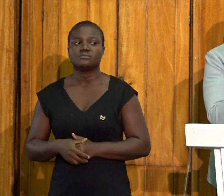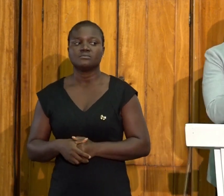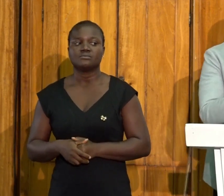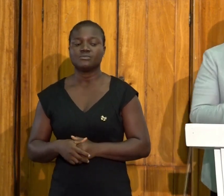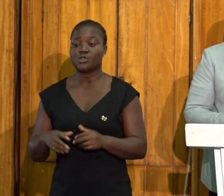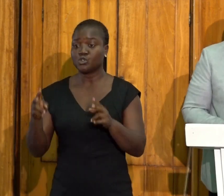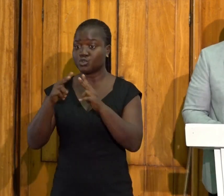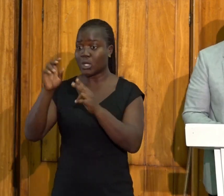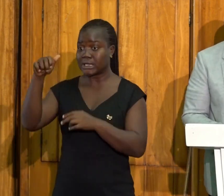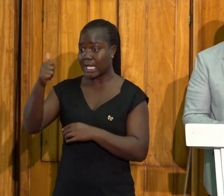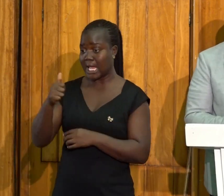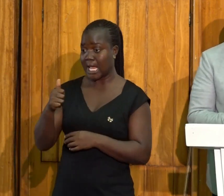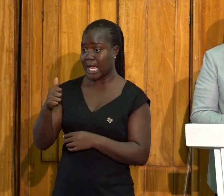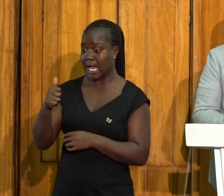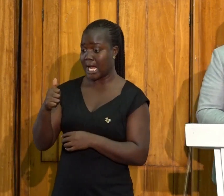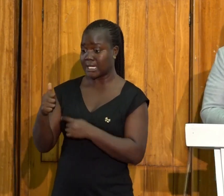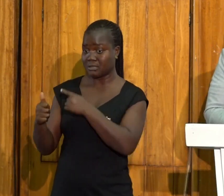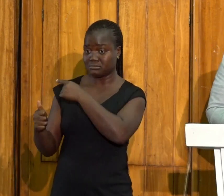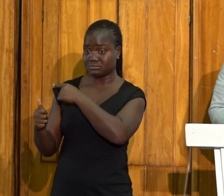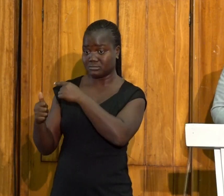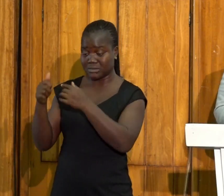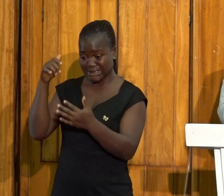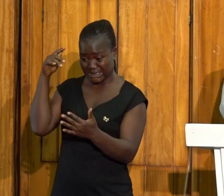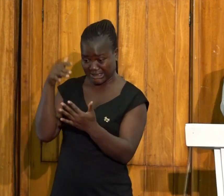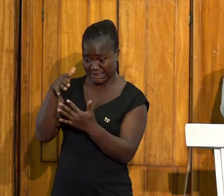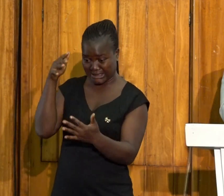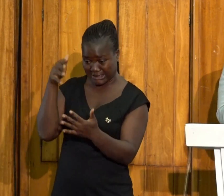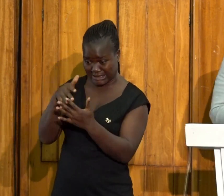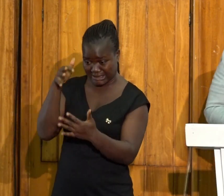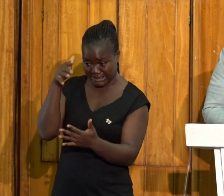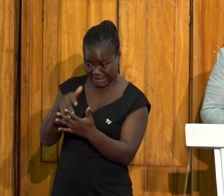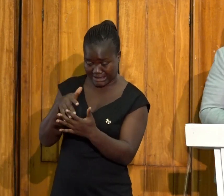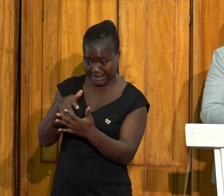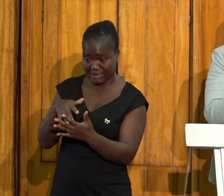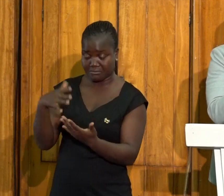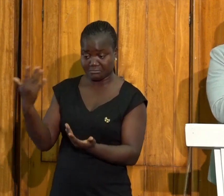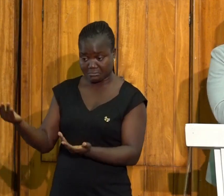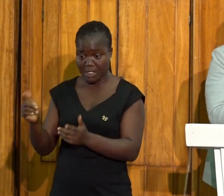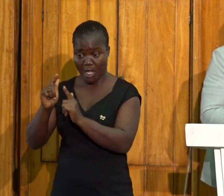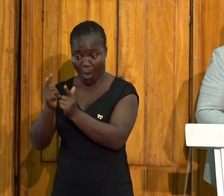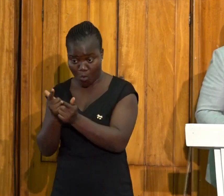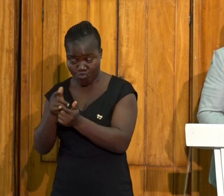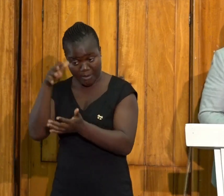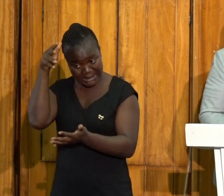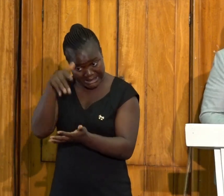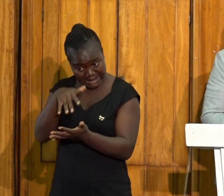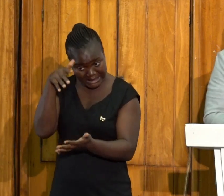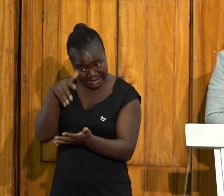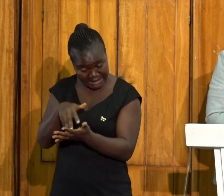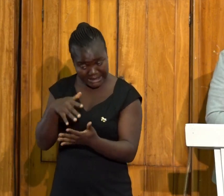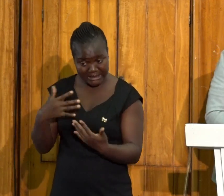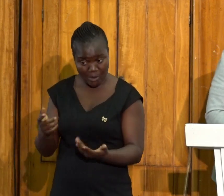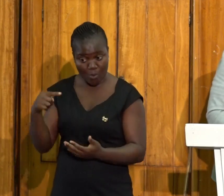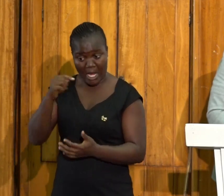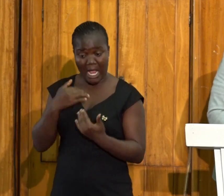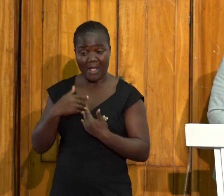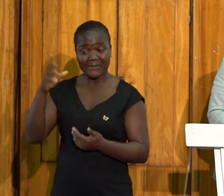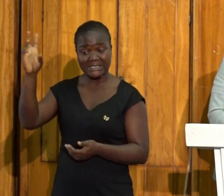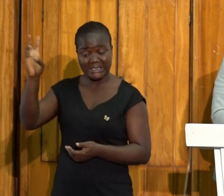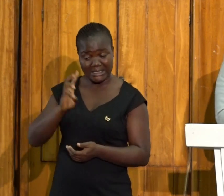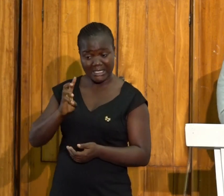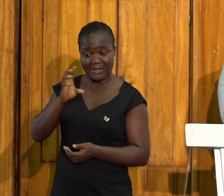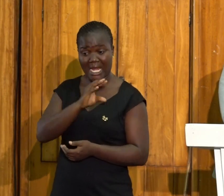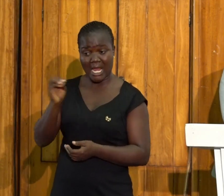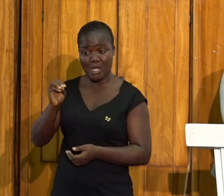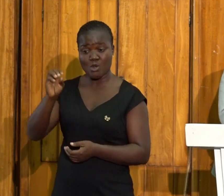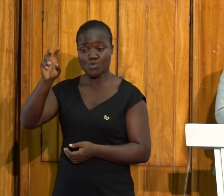So the other study that I talked about is the cohort study that is also feeding into this registry. We have 621 women